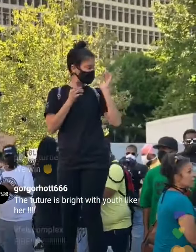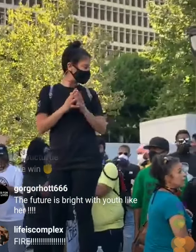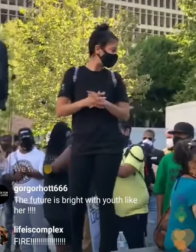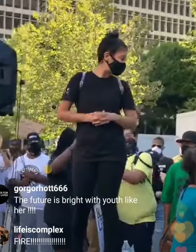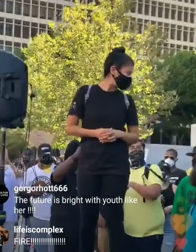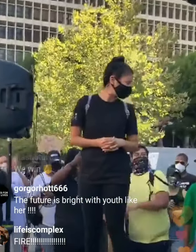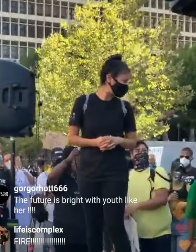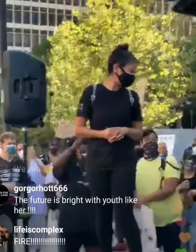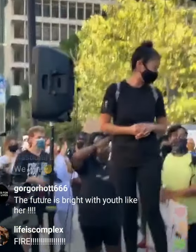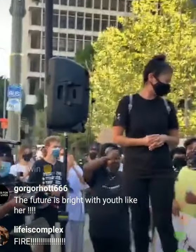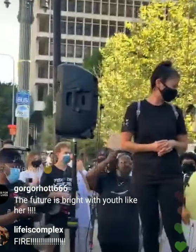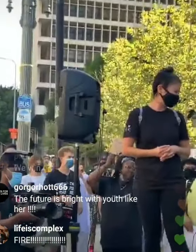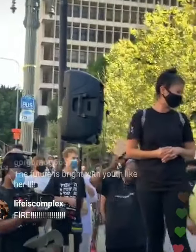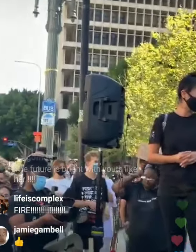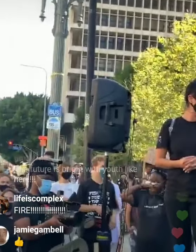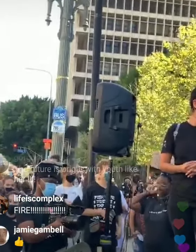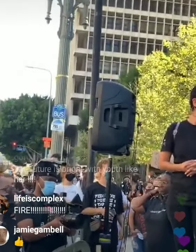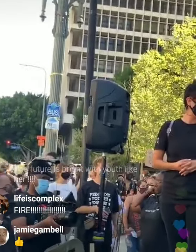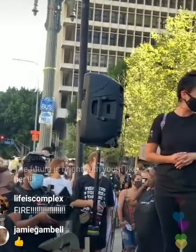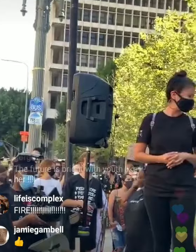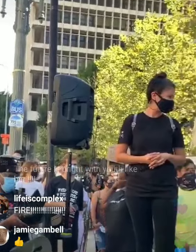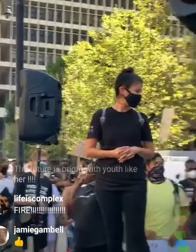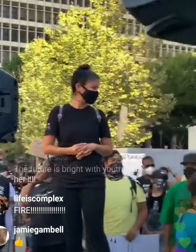A lot of protests.